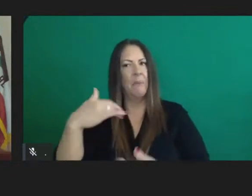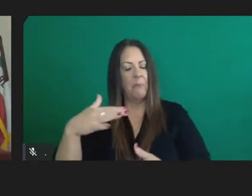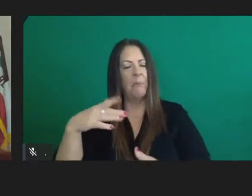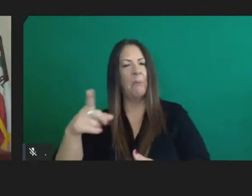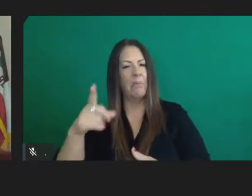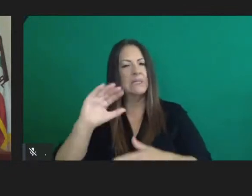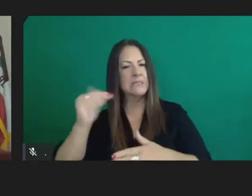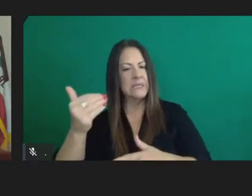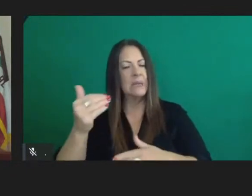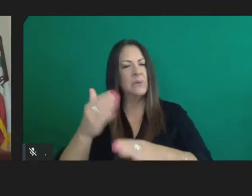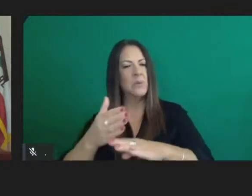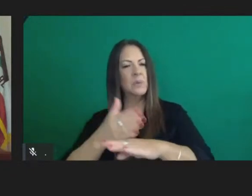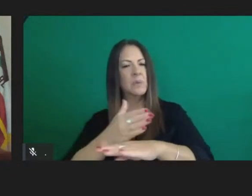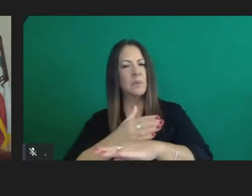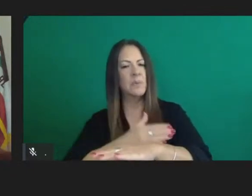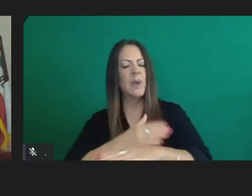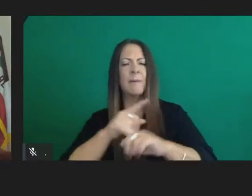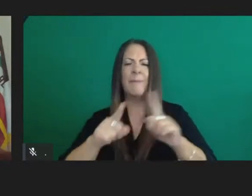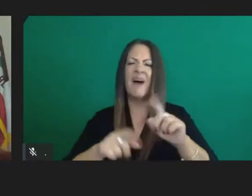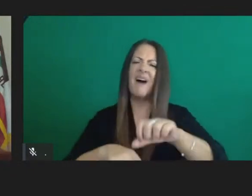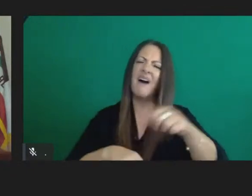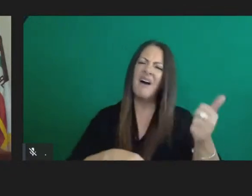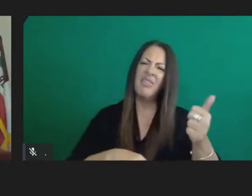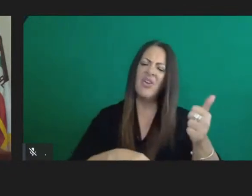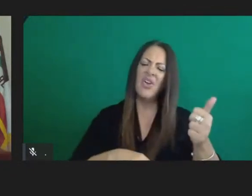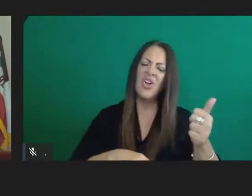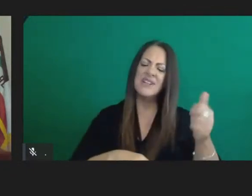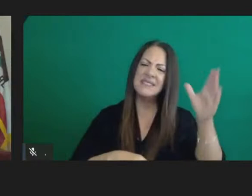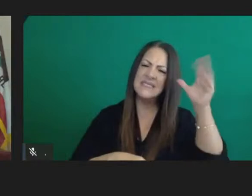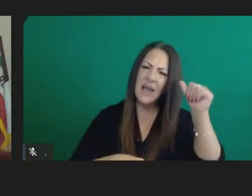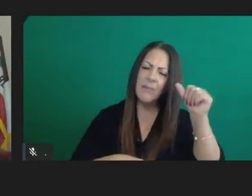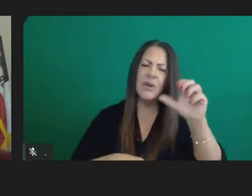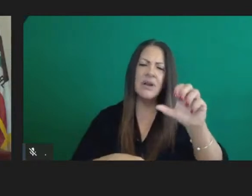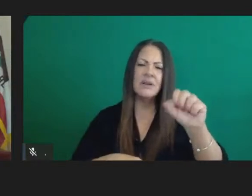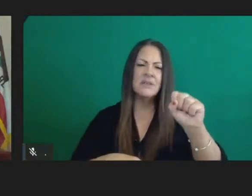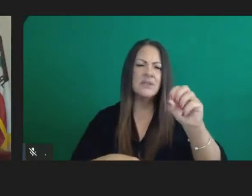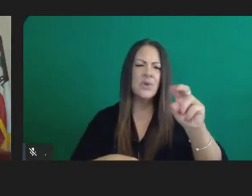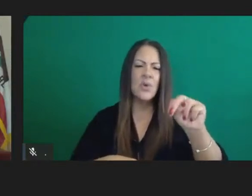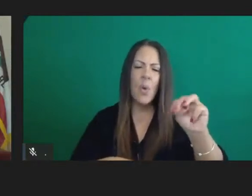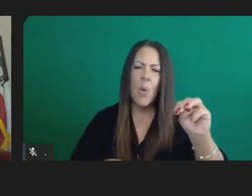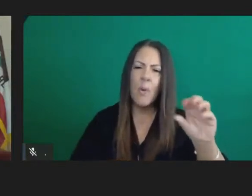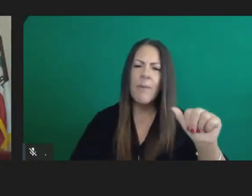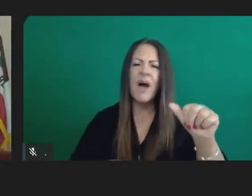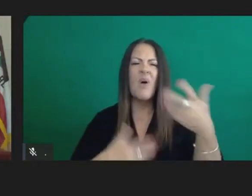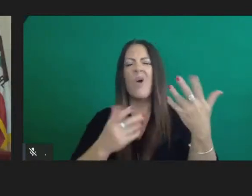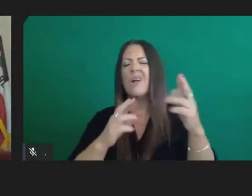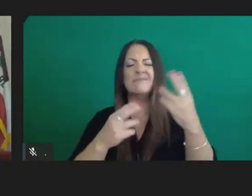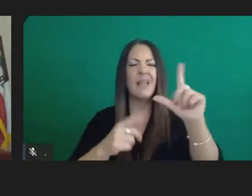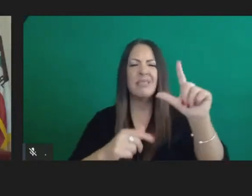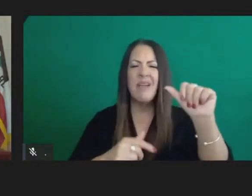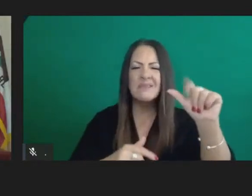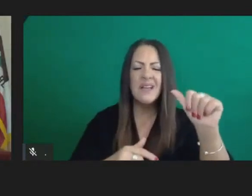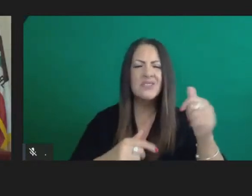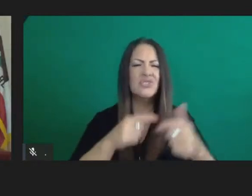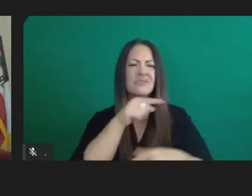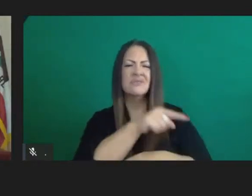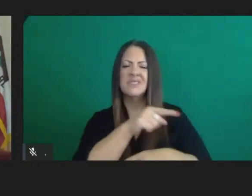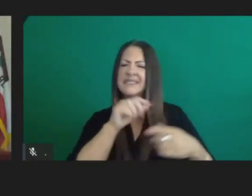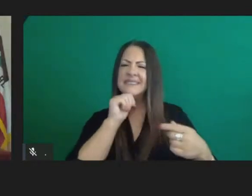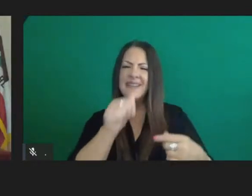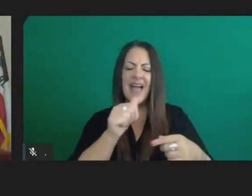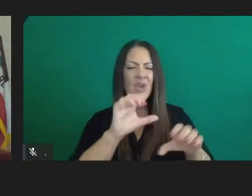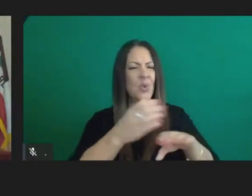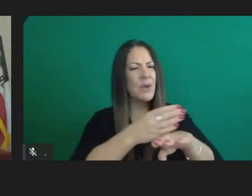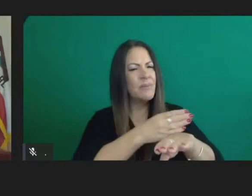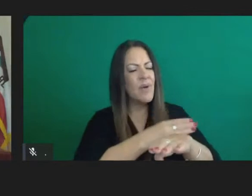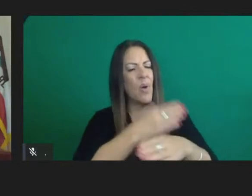there are stubborn counties like Sonoma, Los Angeles that don't seem to be making progress. What are they not doing to halt the spread